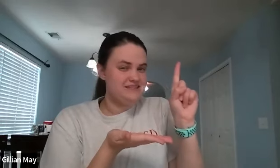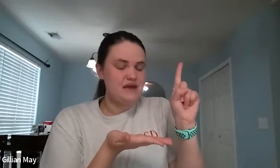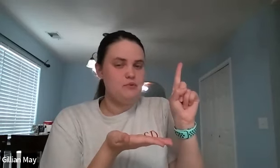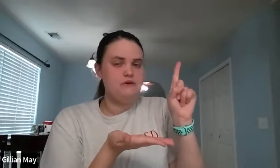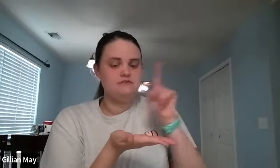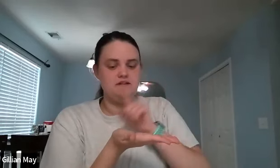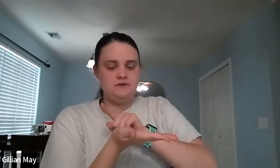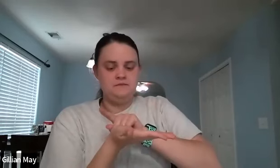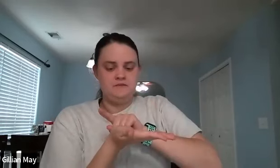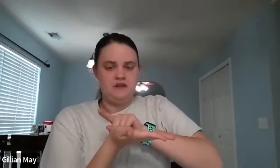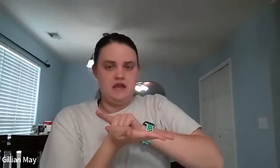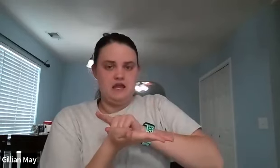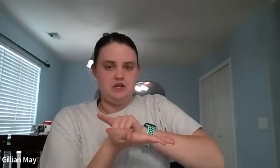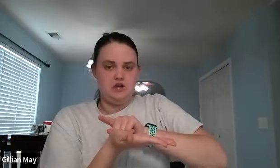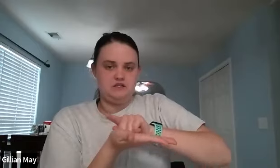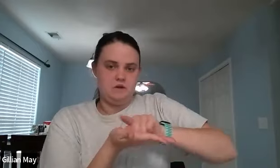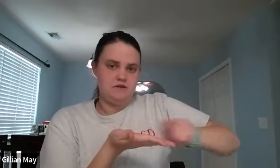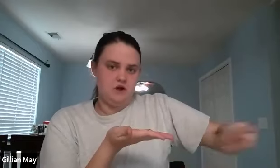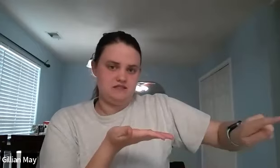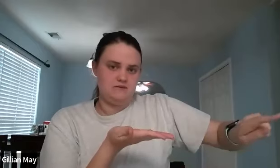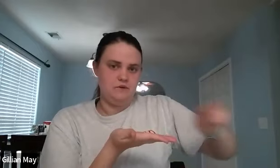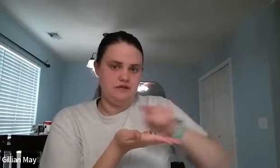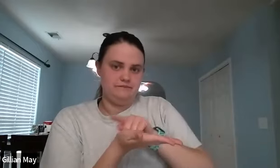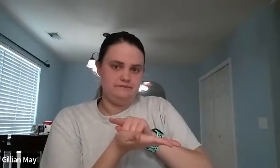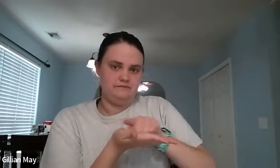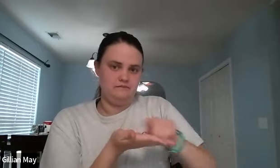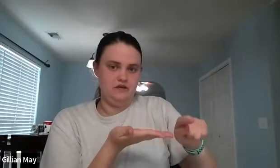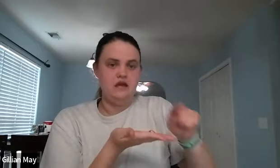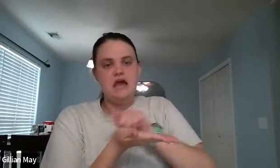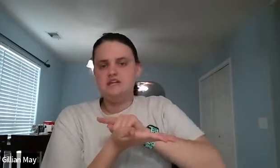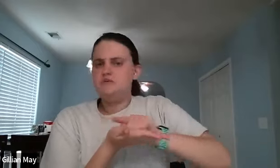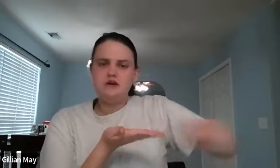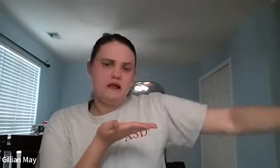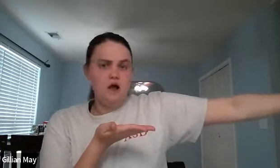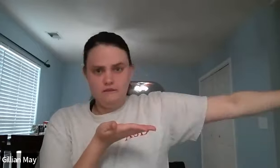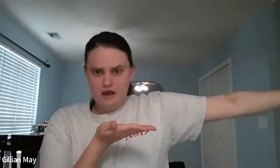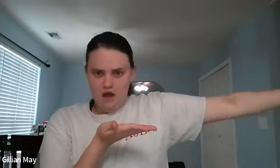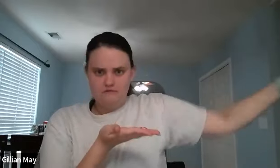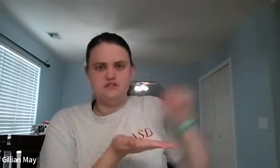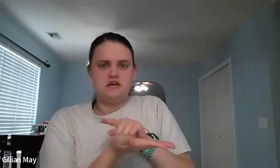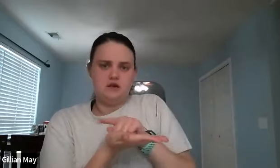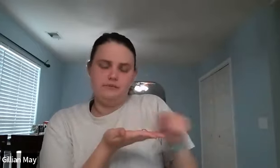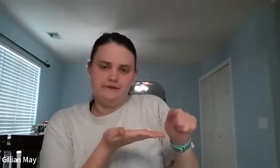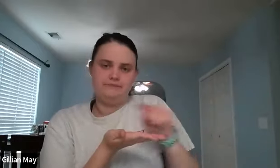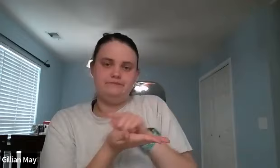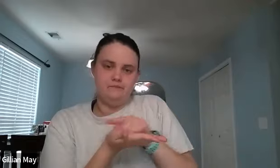in that pointer finger, and you're going to swipe it across, week, week. And you don't want to go like all the way off. You just kind of go week,